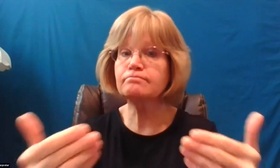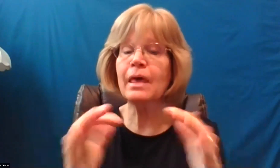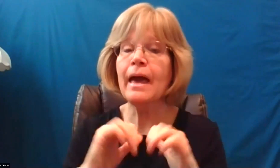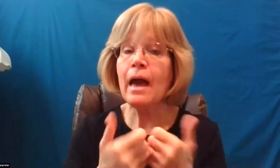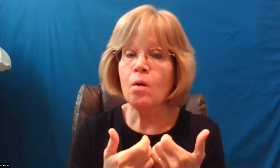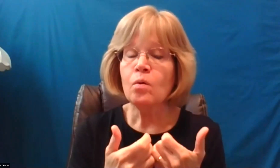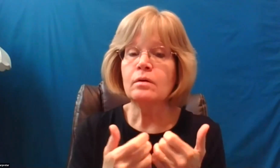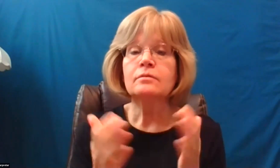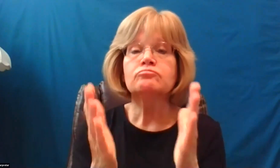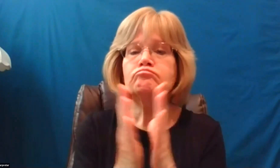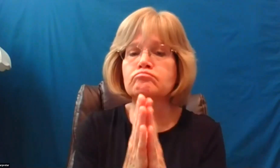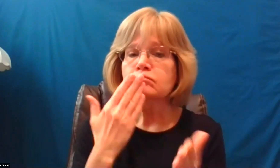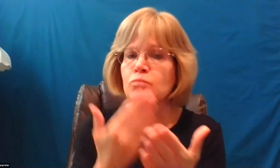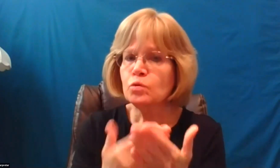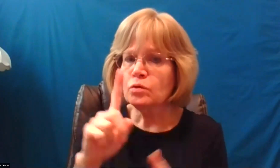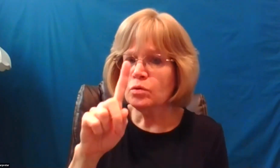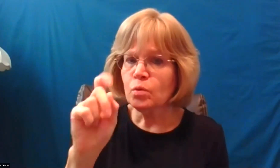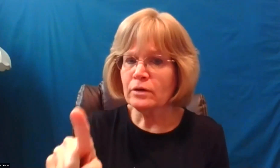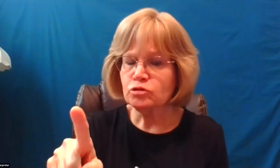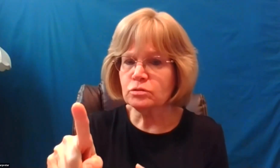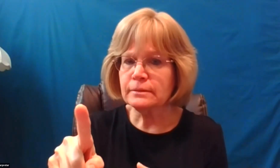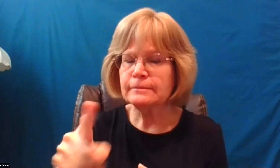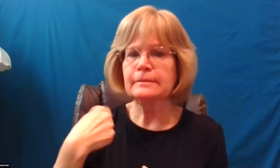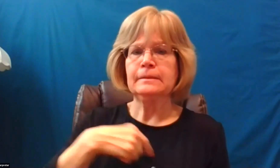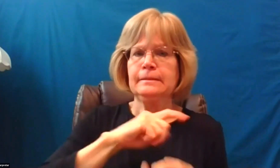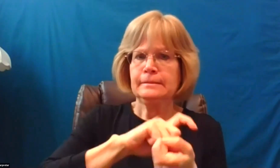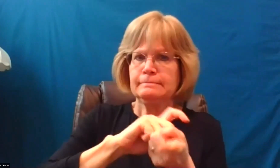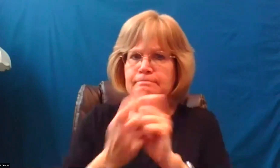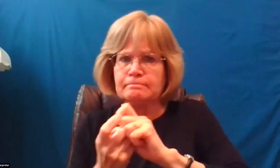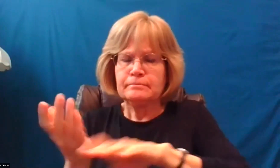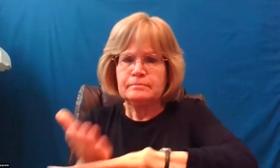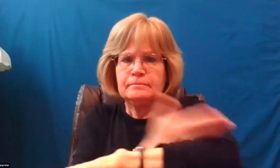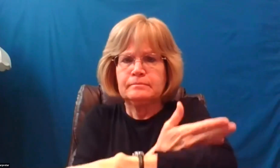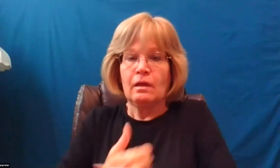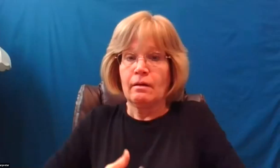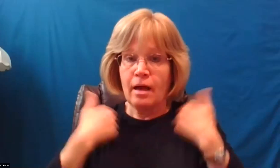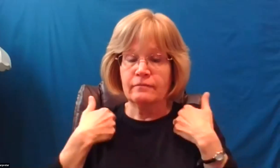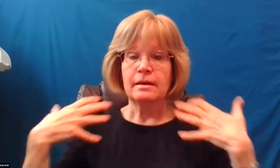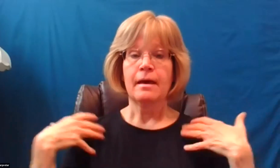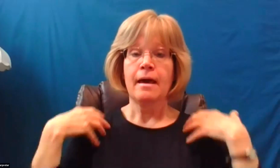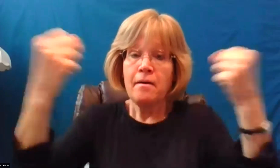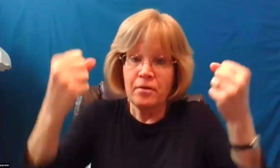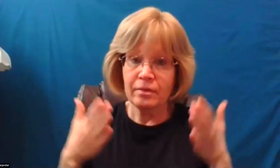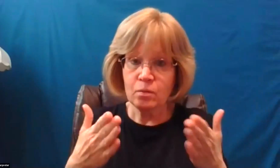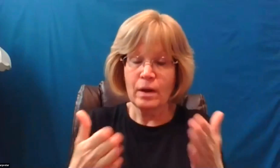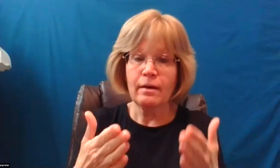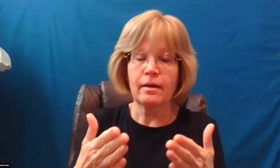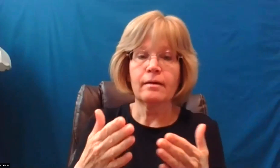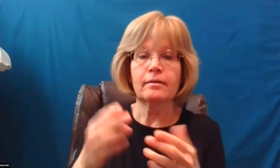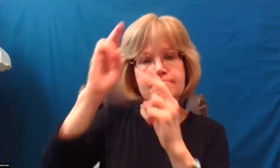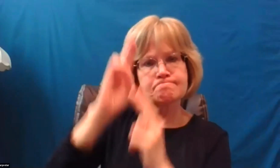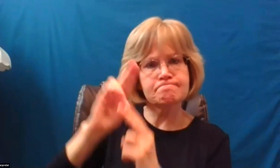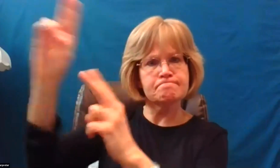asks questions that lead us to turn around our lives in a way that is healthy, that honors Christ